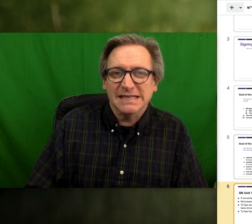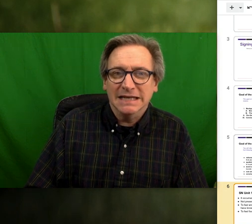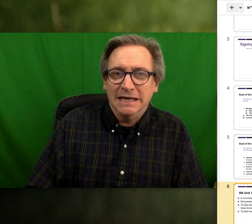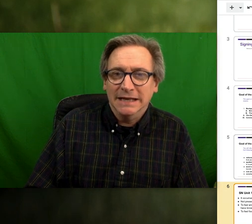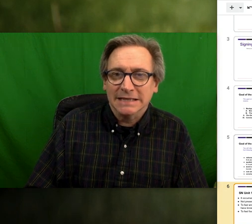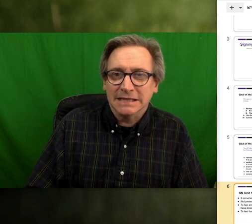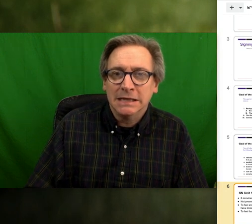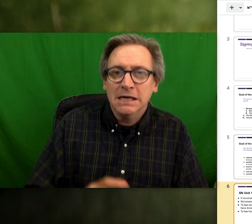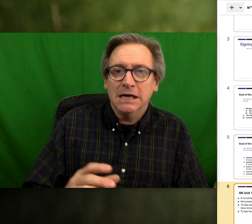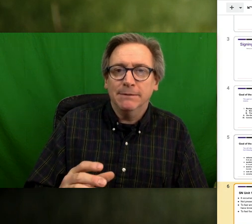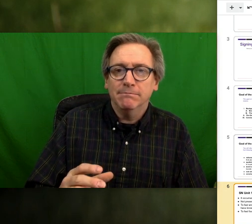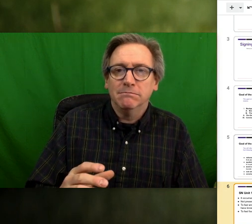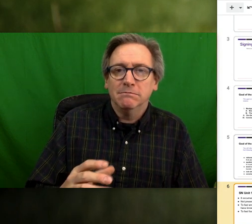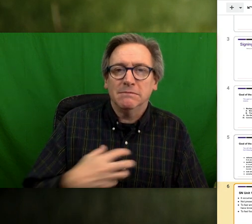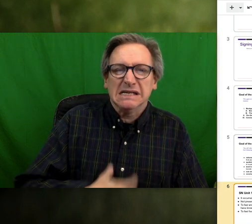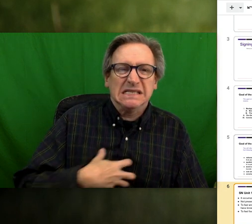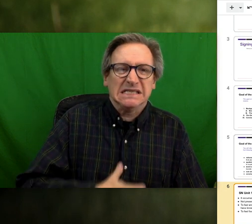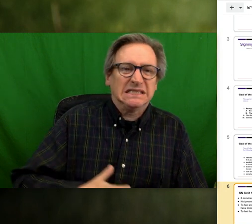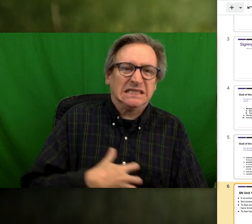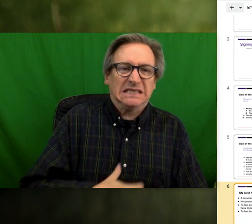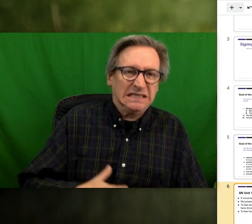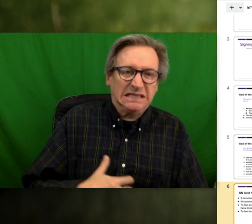bit Sicilian on that side.